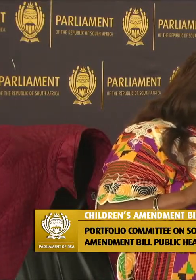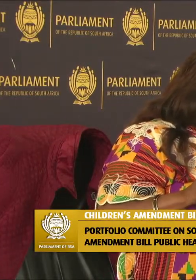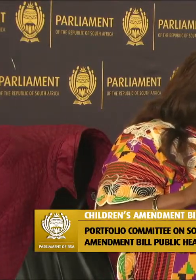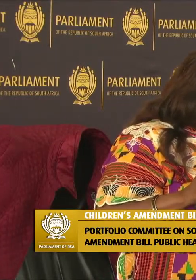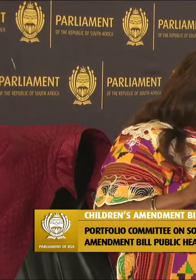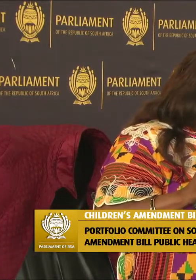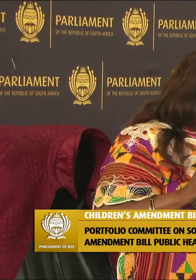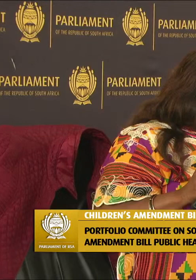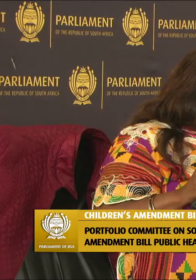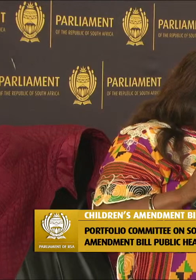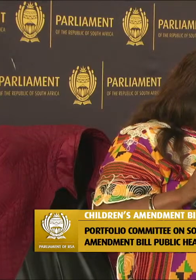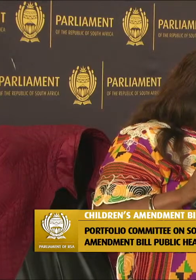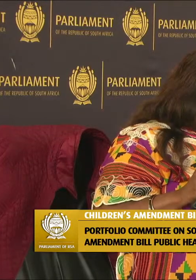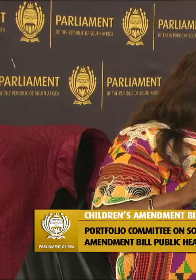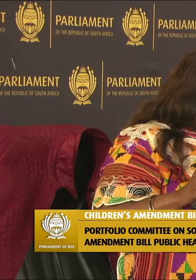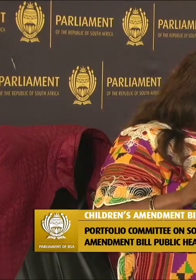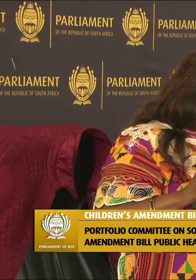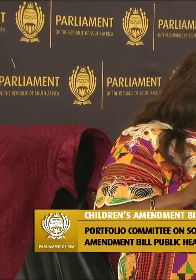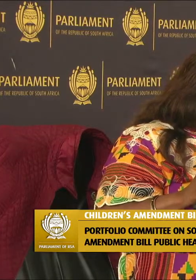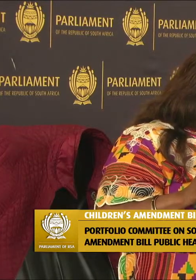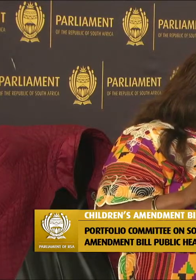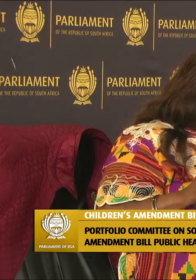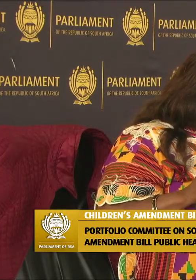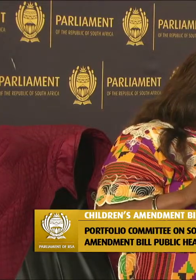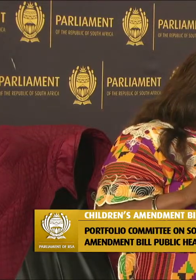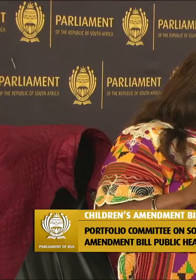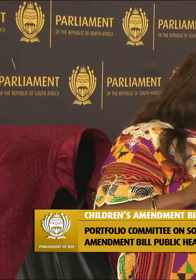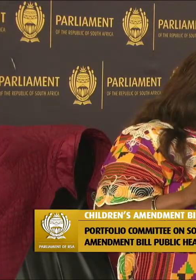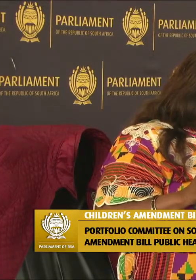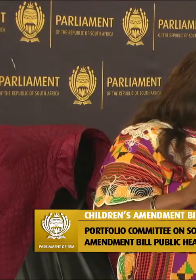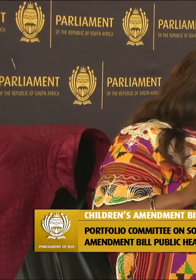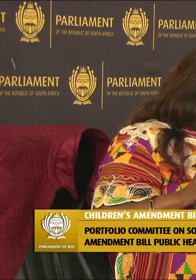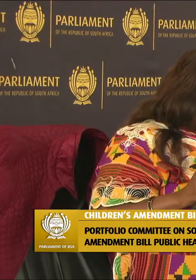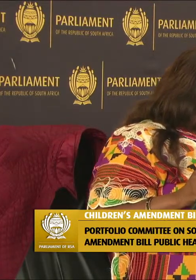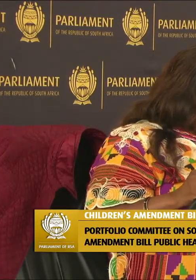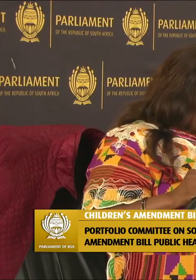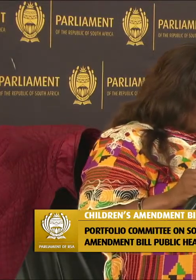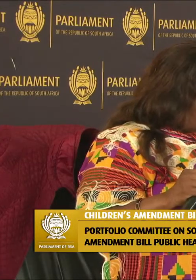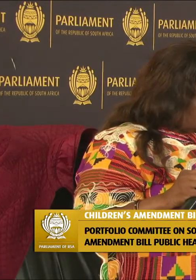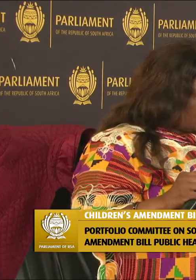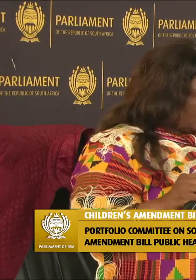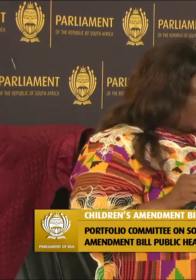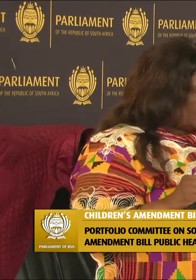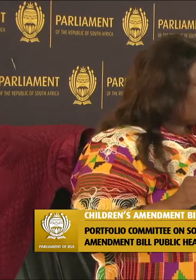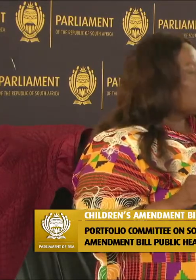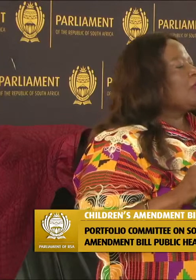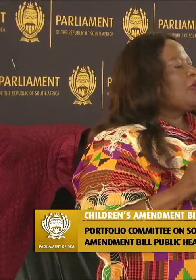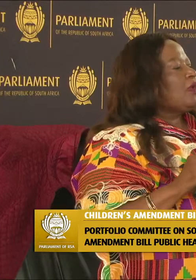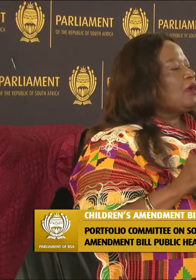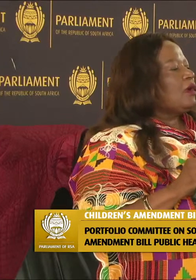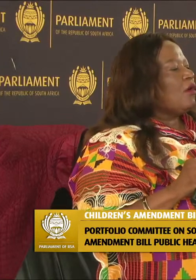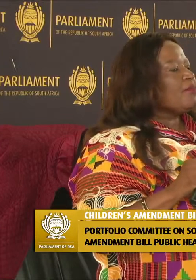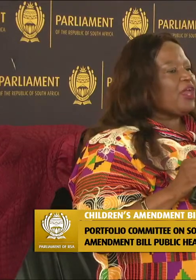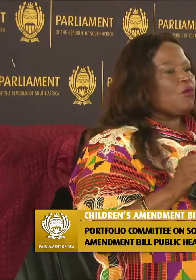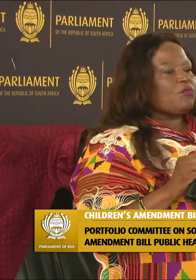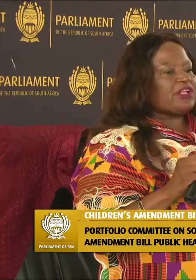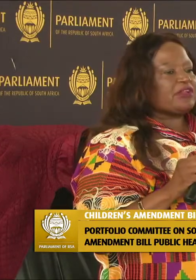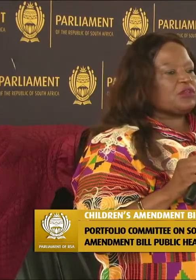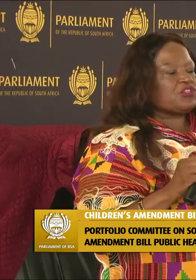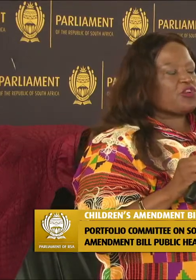can people get funding for such if they are registered in a proper way.